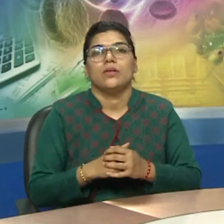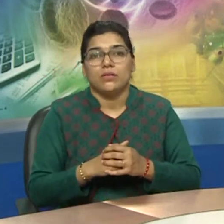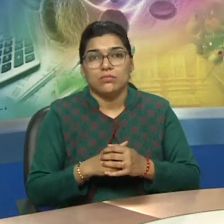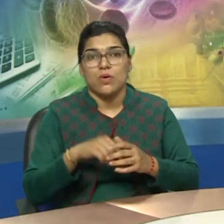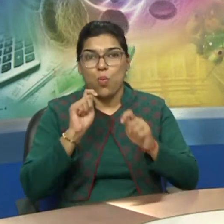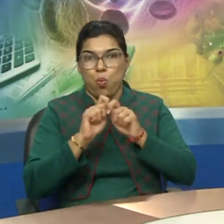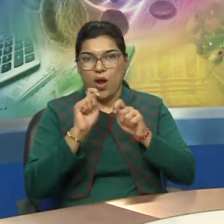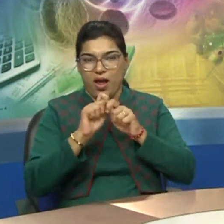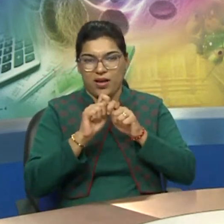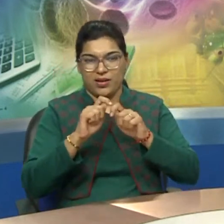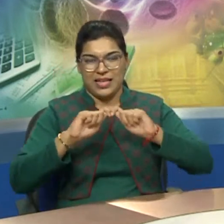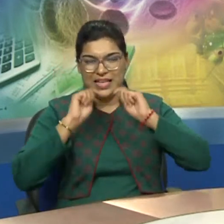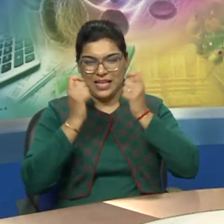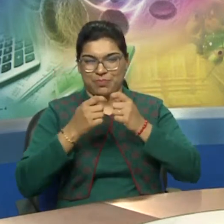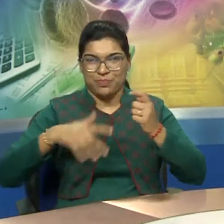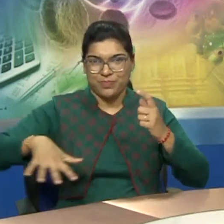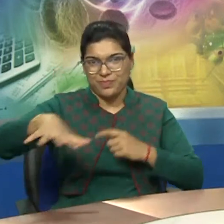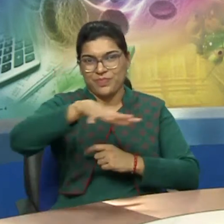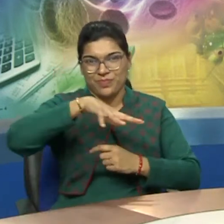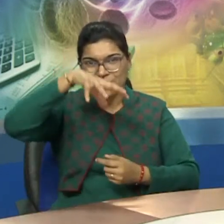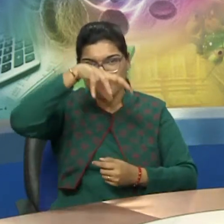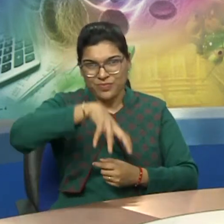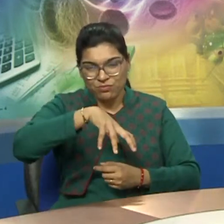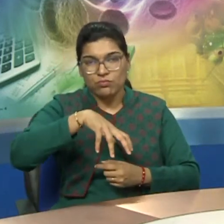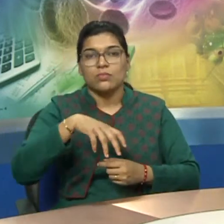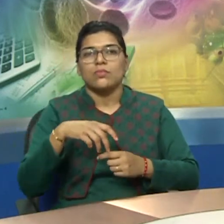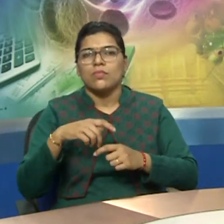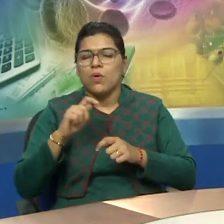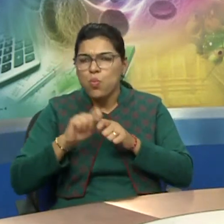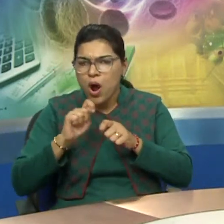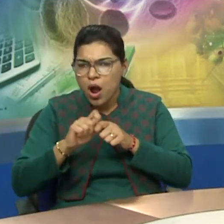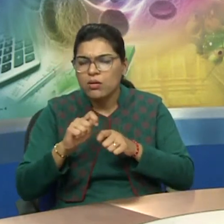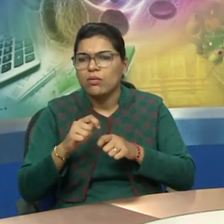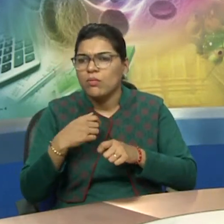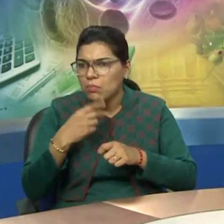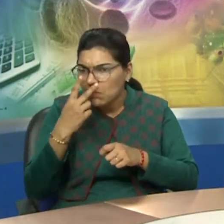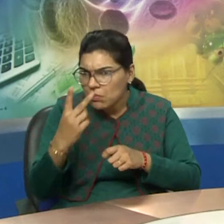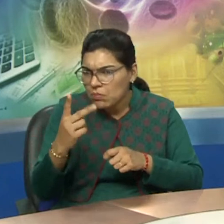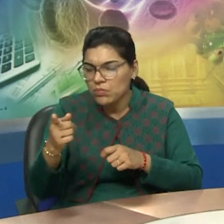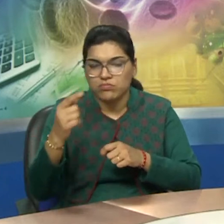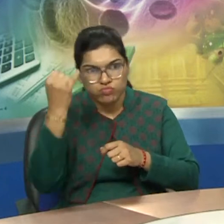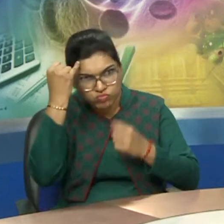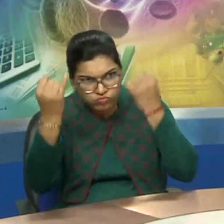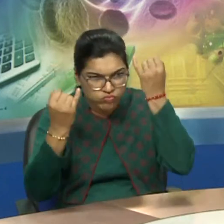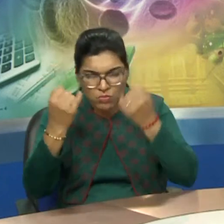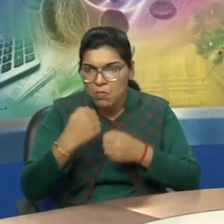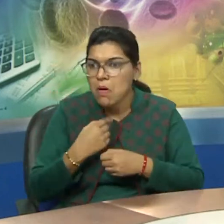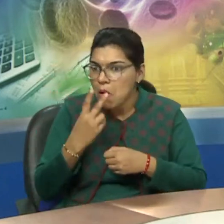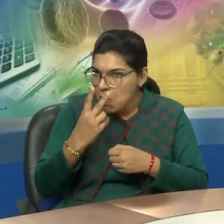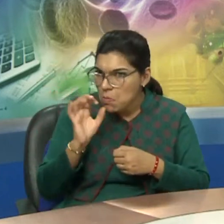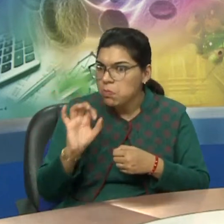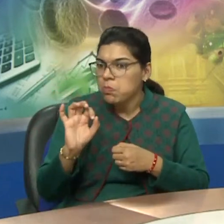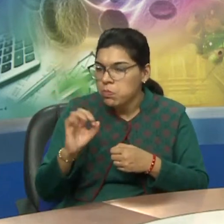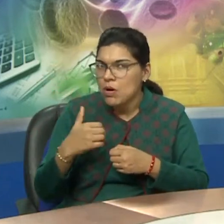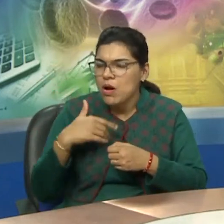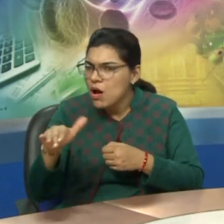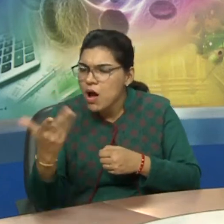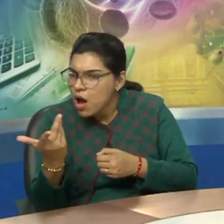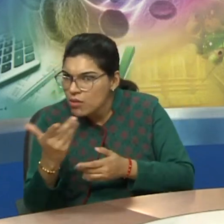fifth point is we should also respect our work.